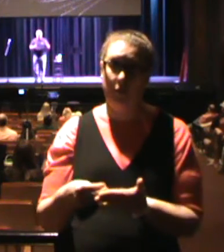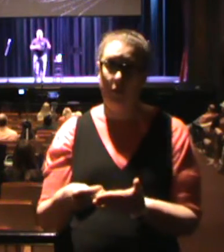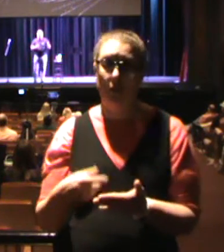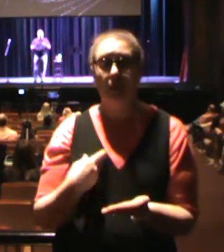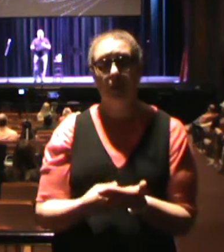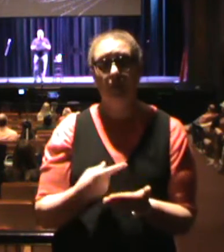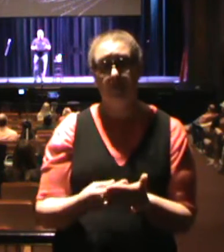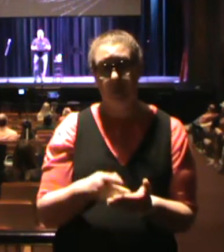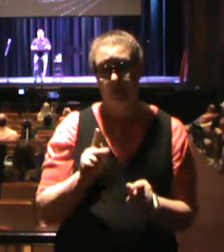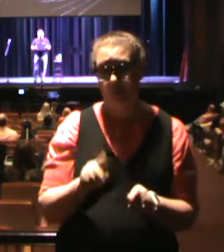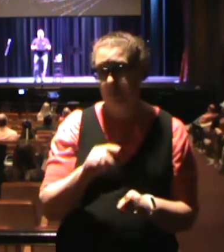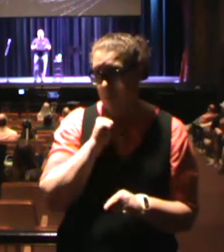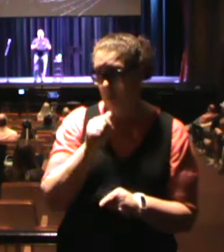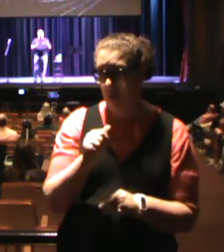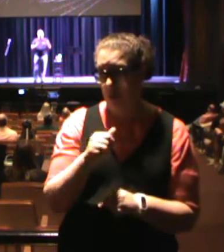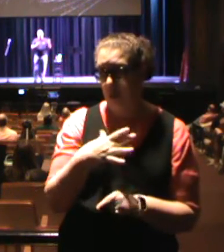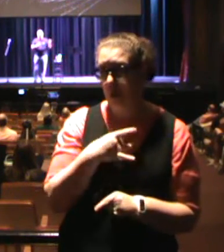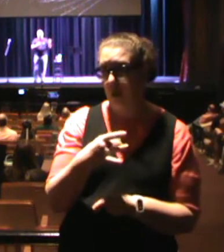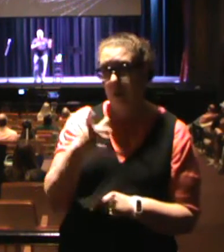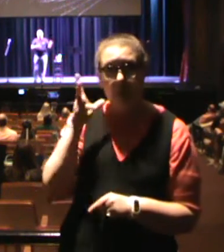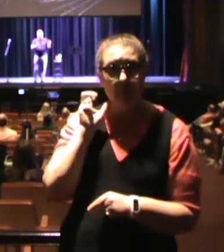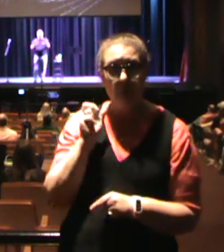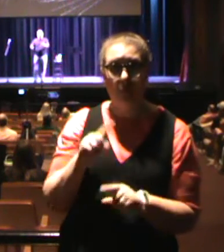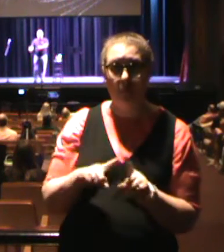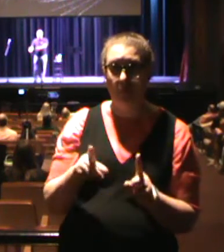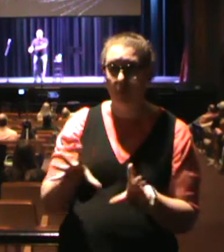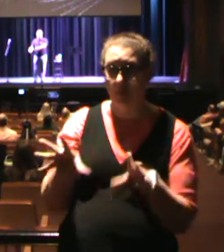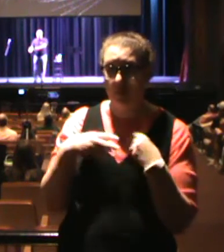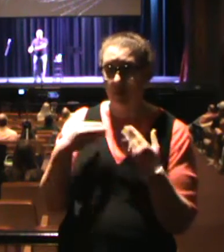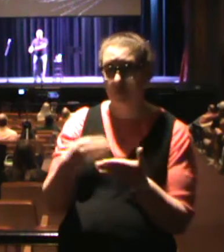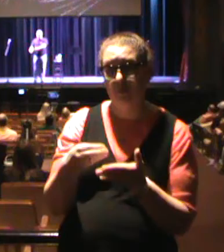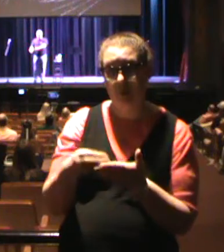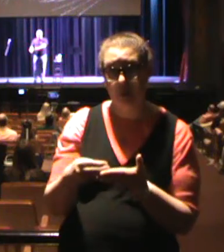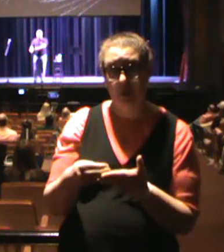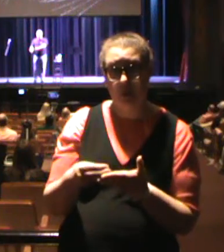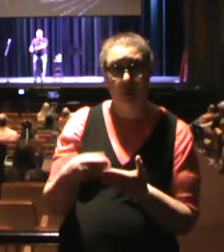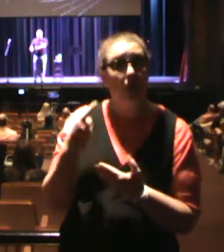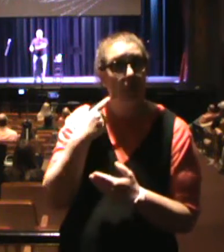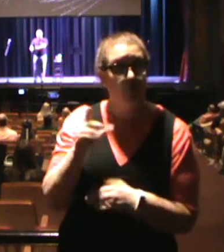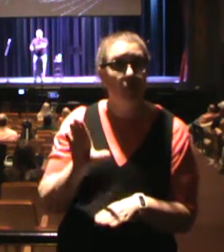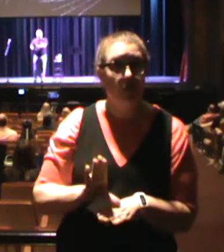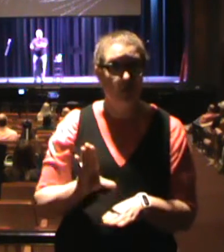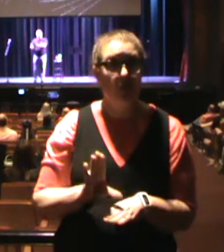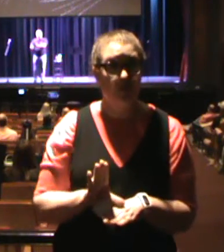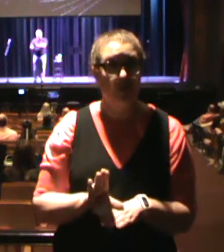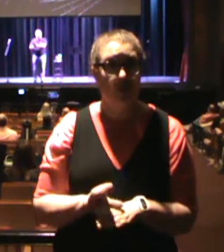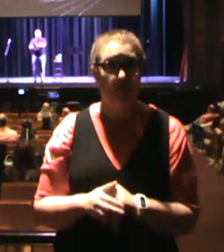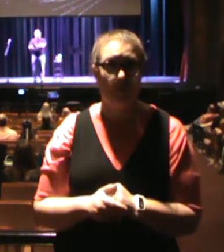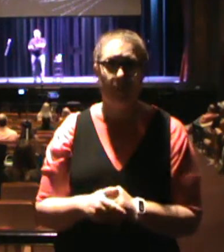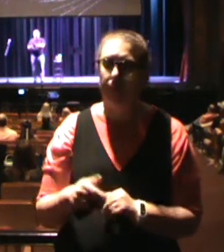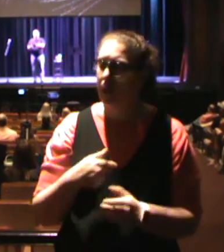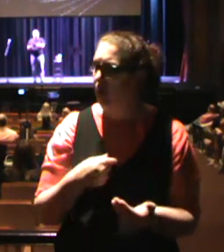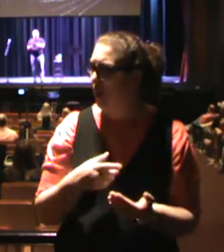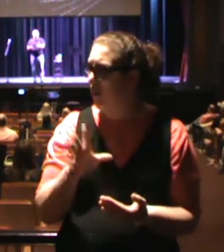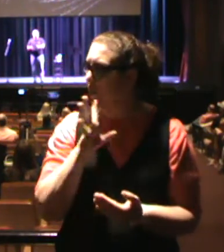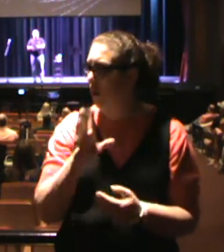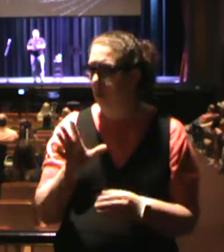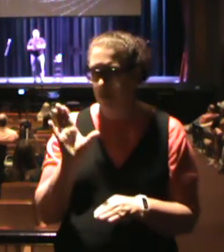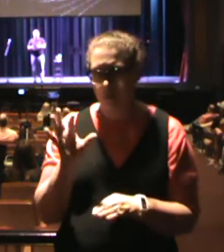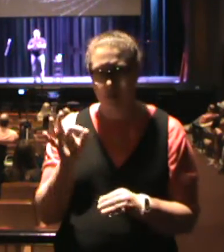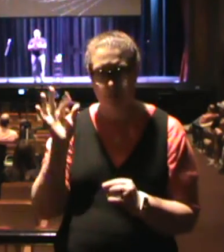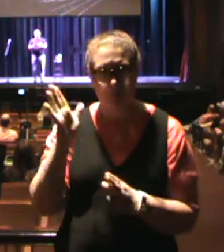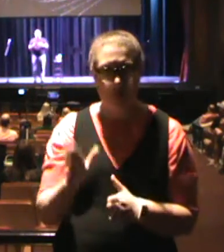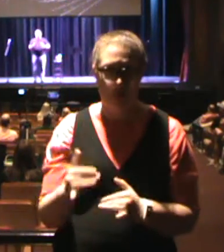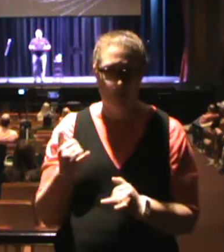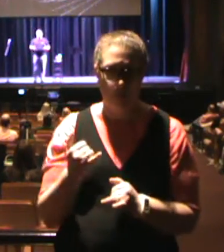that people don't like being talked about, but it takes money to operate the church. Did you know that? I talked to a pastor this past